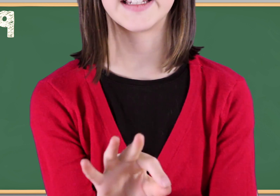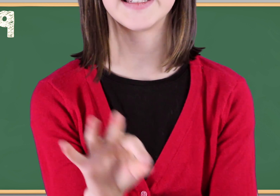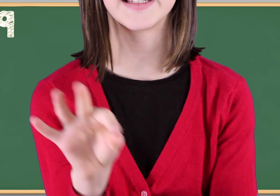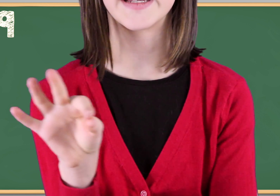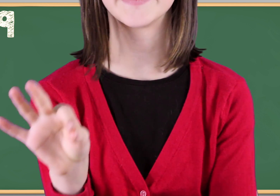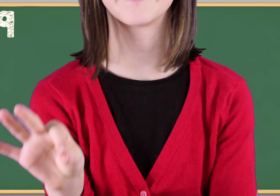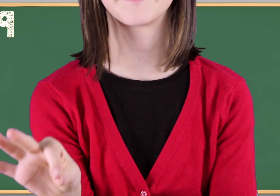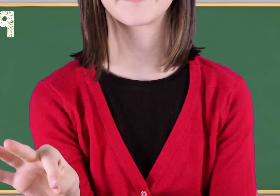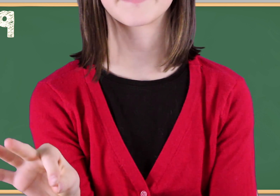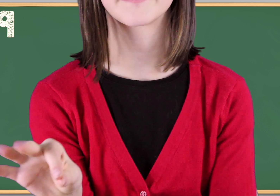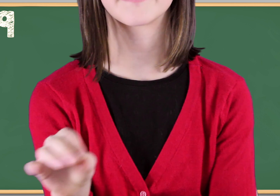99,